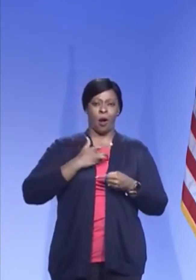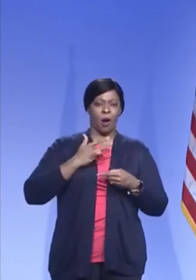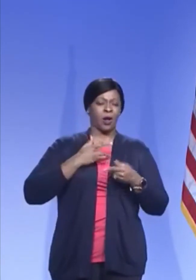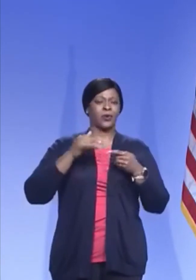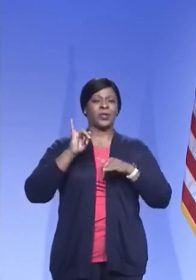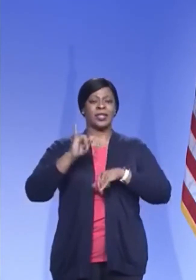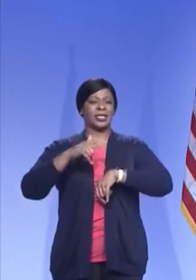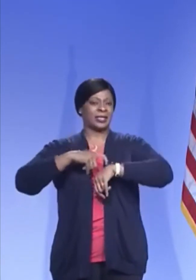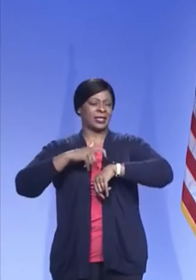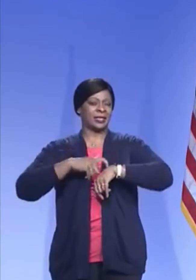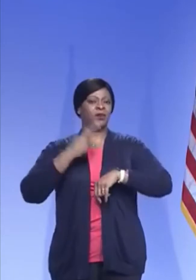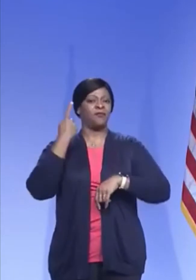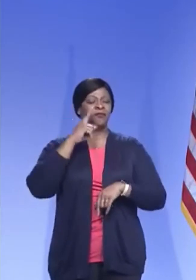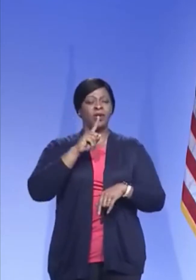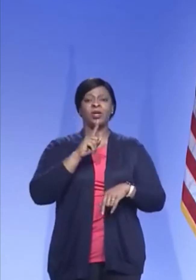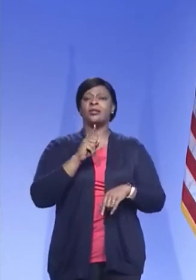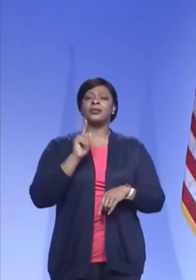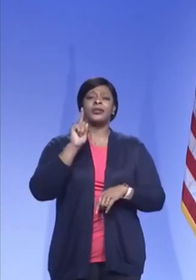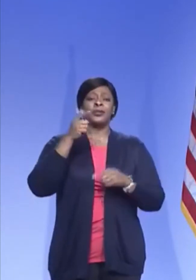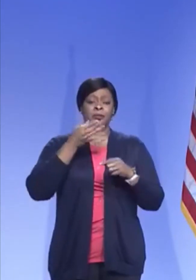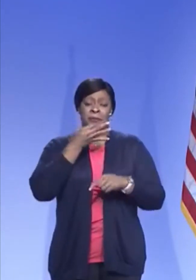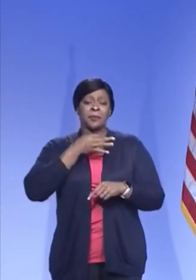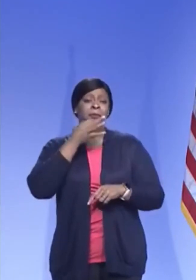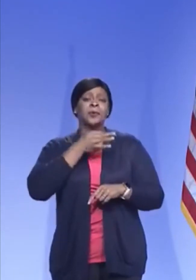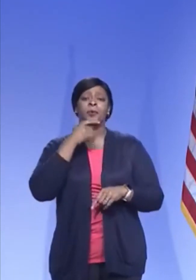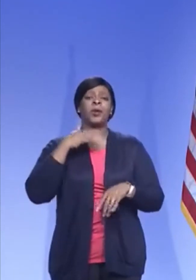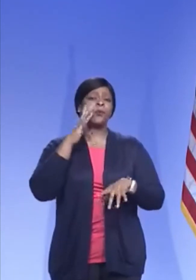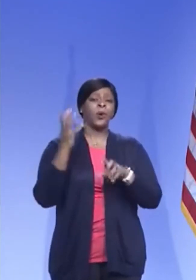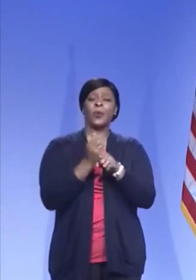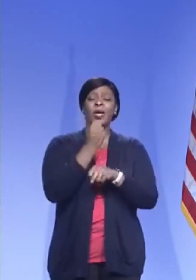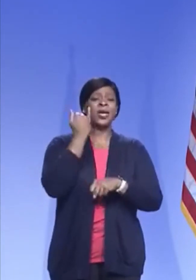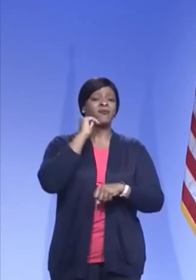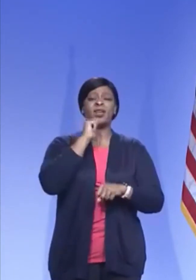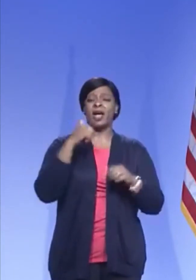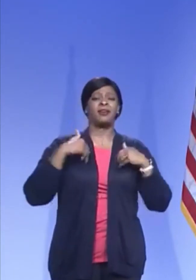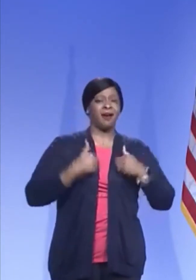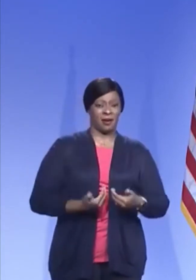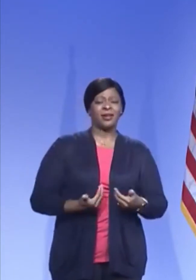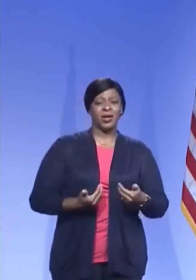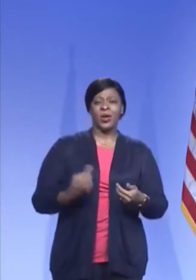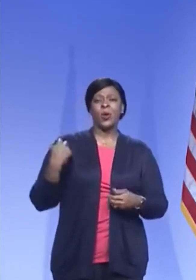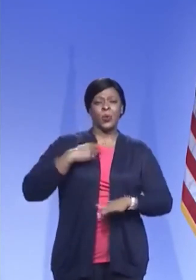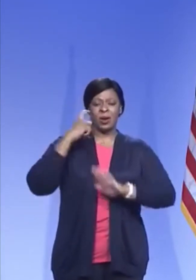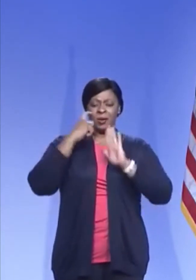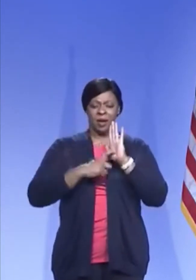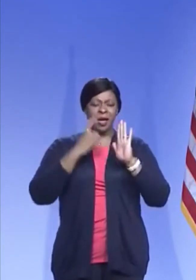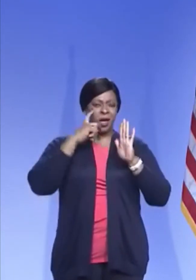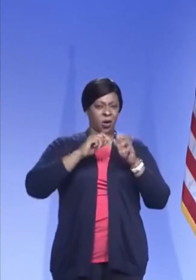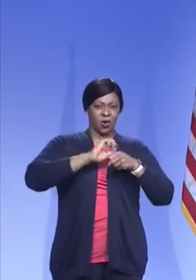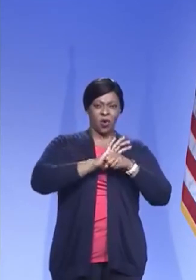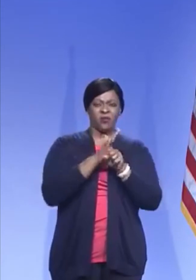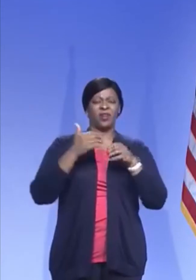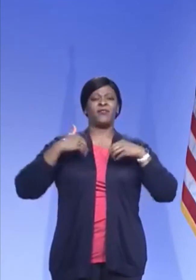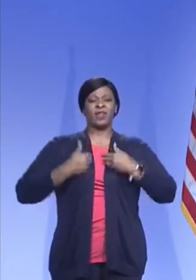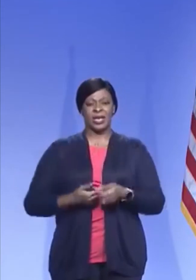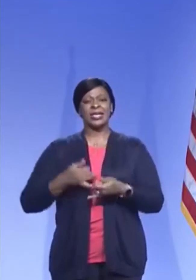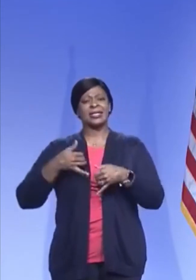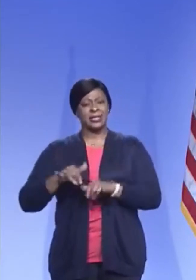season. For in due time we will win if we don't grow weary." We acknowledge that COVID fatigue is